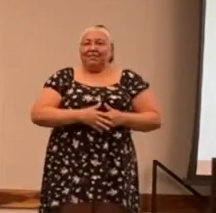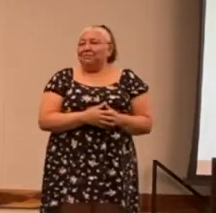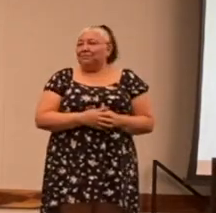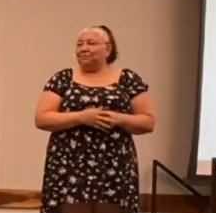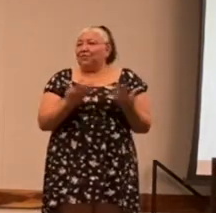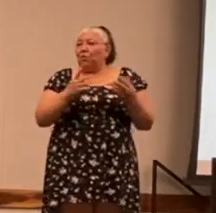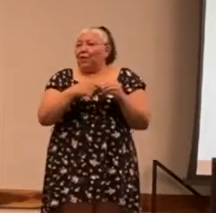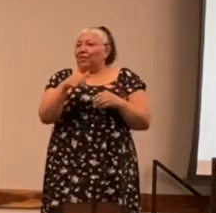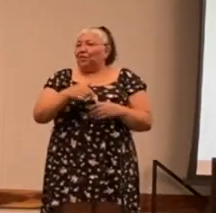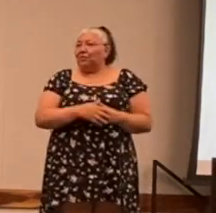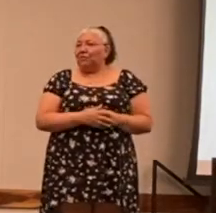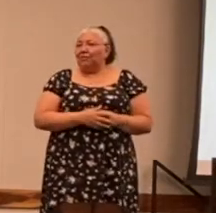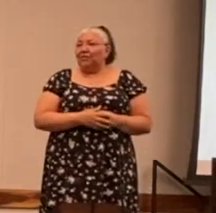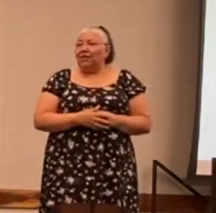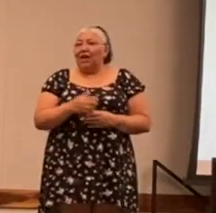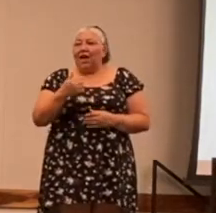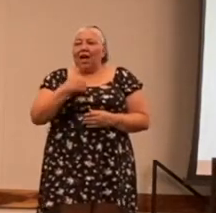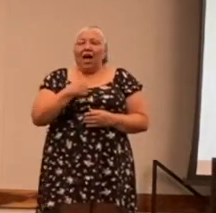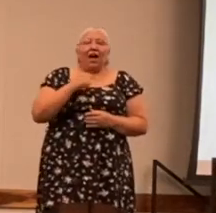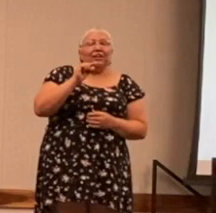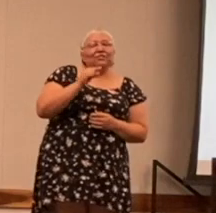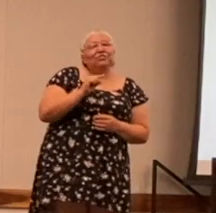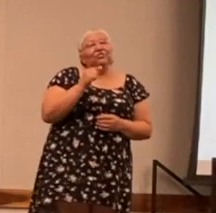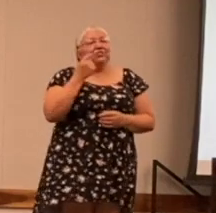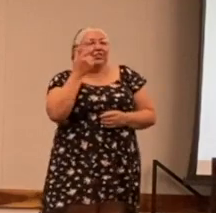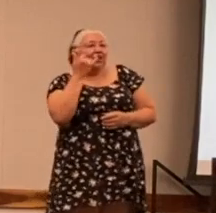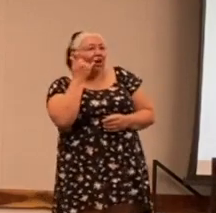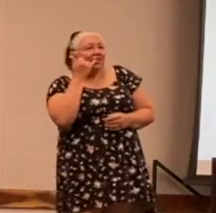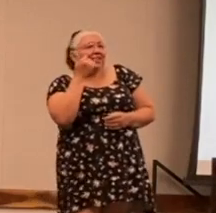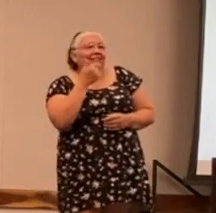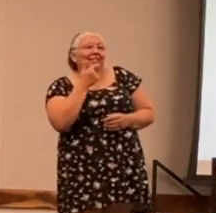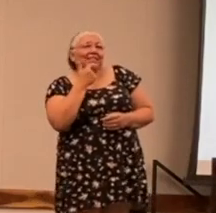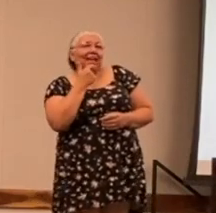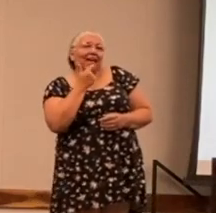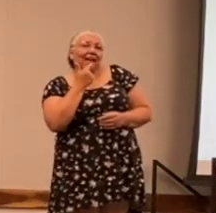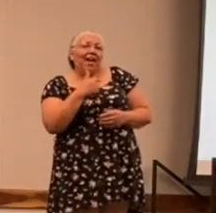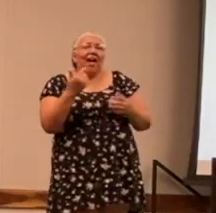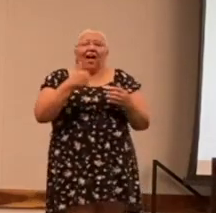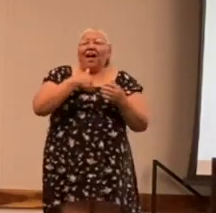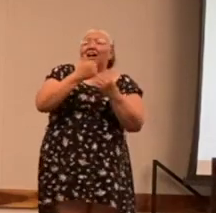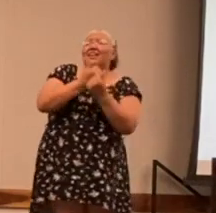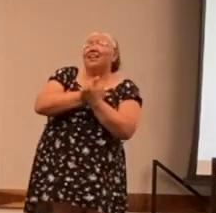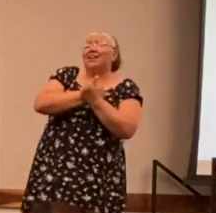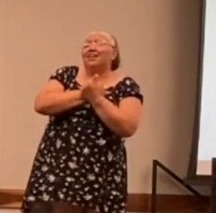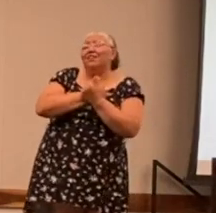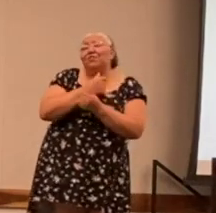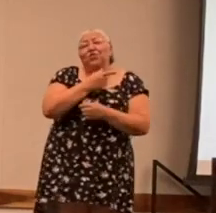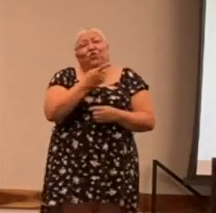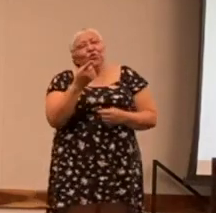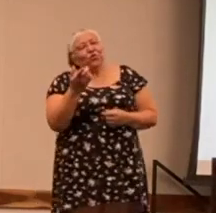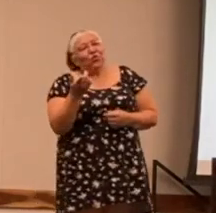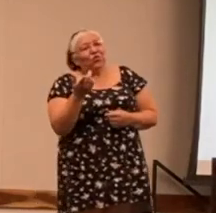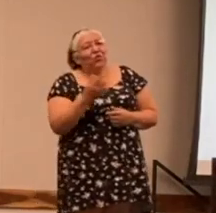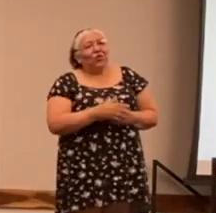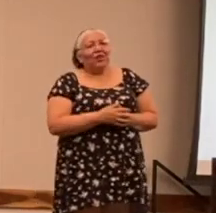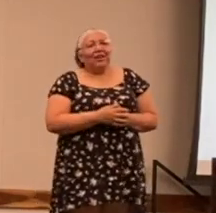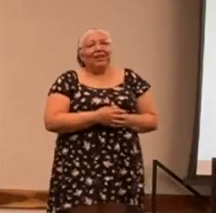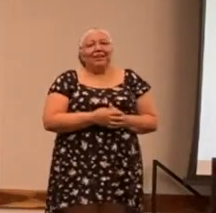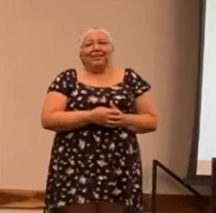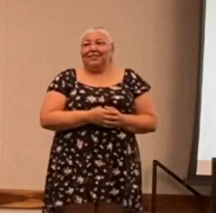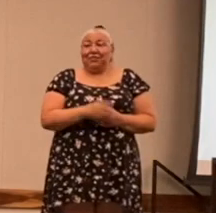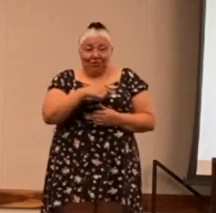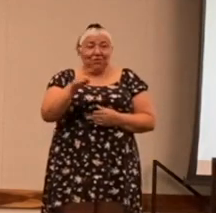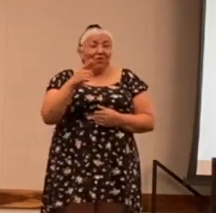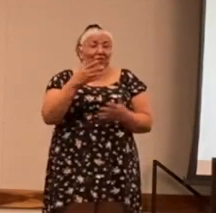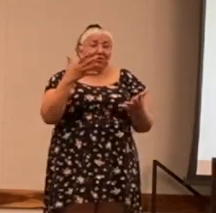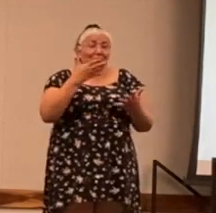How about this one? I just called to say I love you. All right, how about this one? You guys